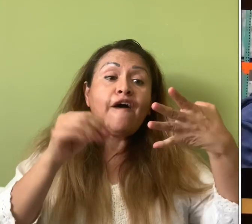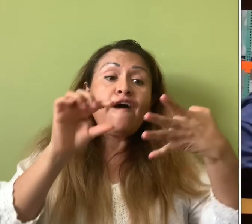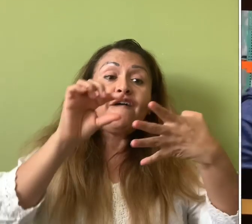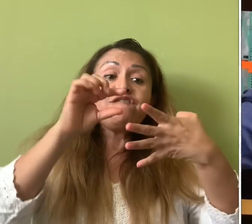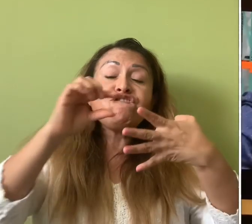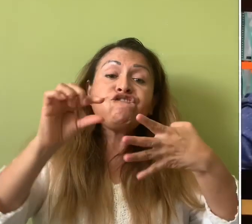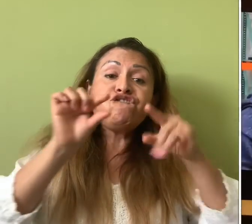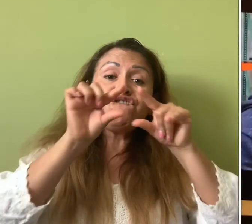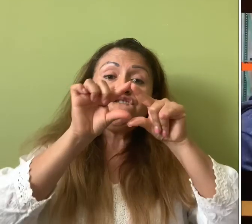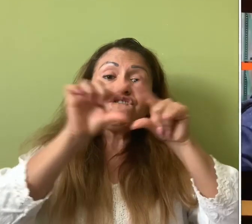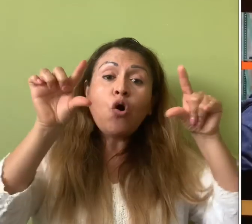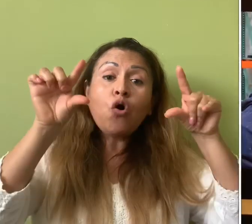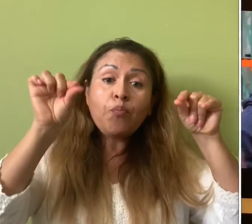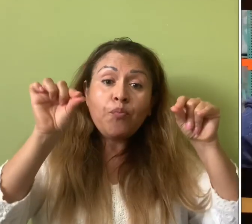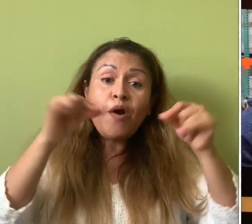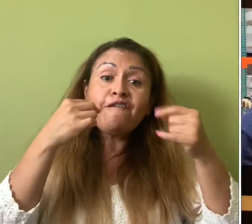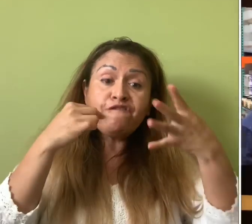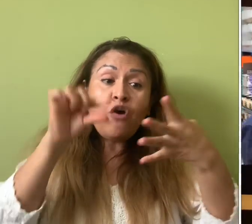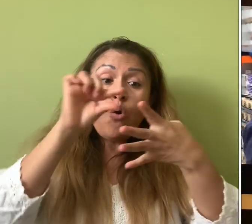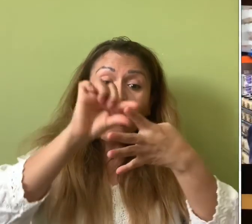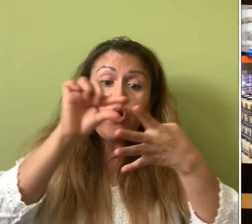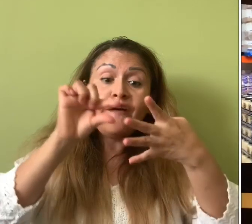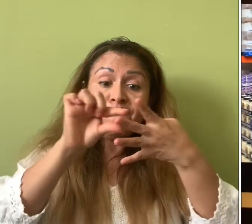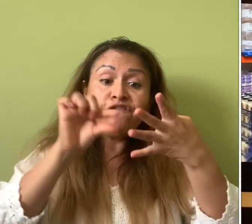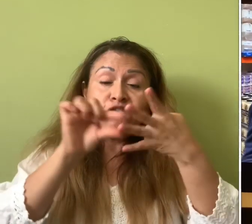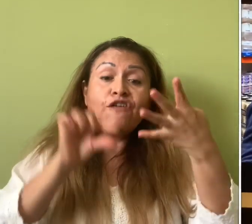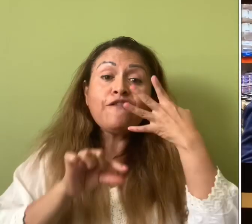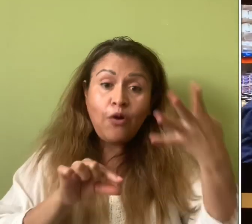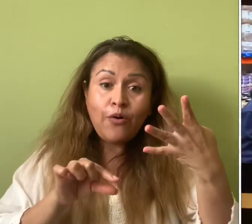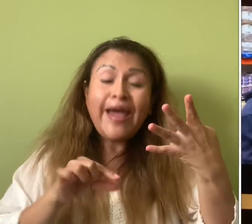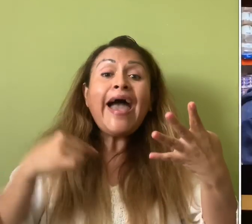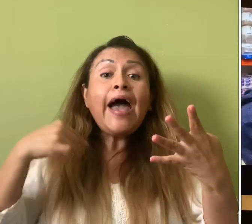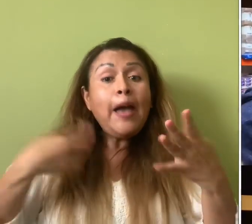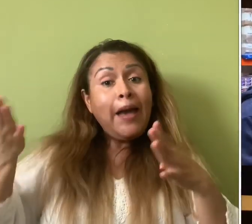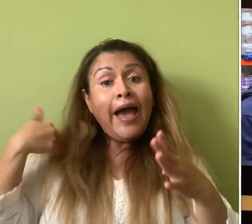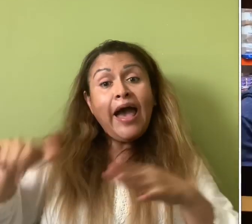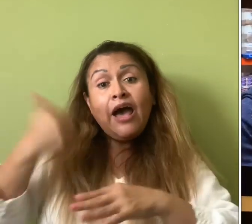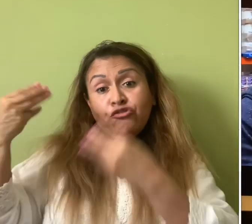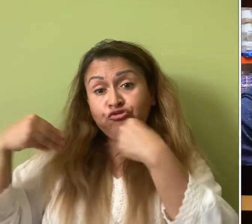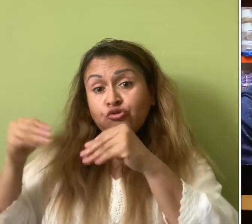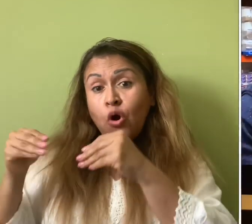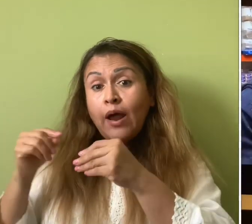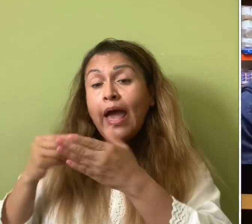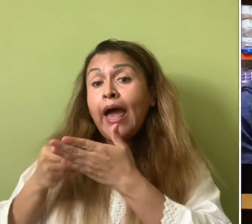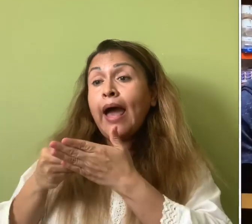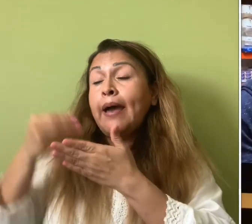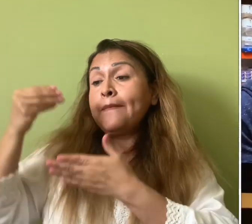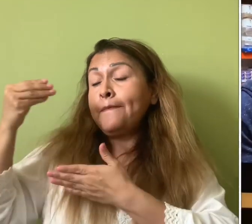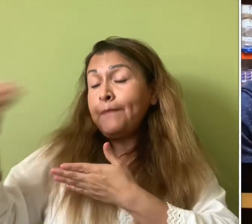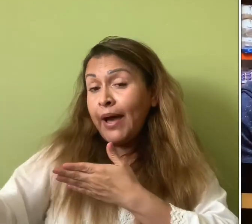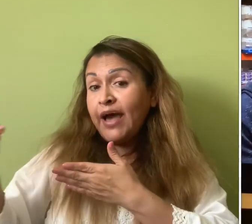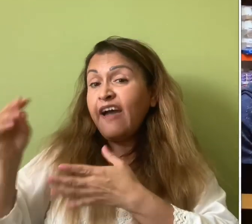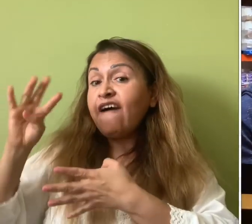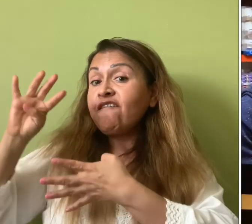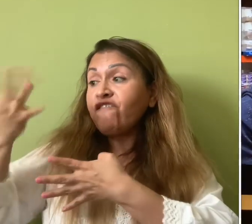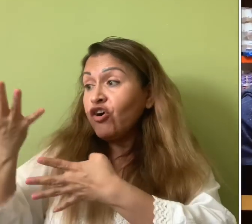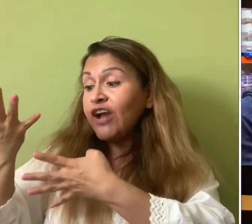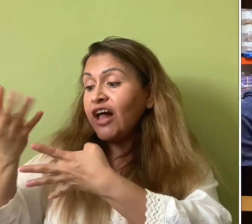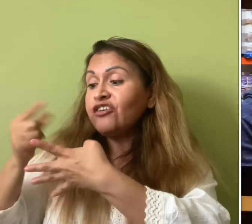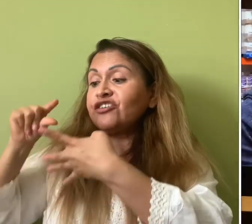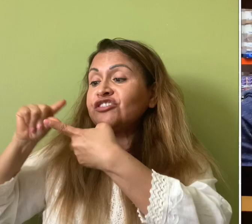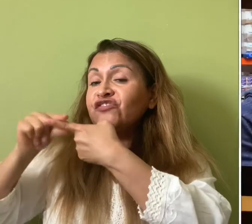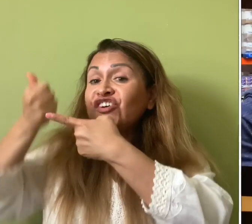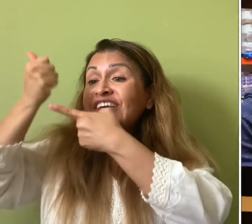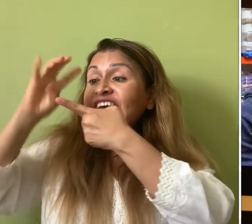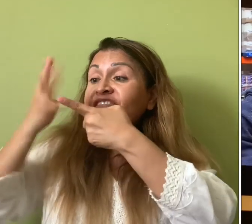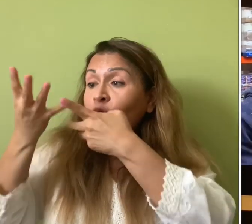which is fantastic because I've seen $4 a brick at many, many places. Ideal world, I'd want it unsalted because I like to control the amount of salt